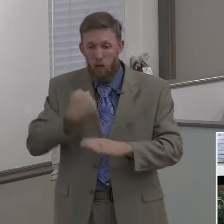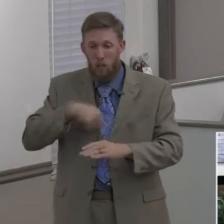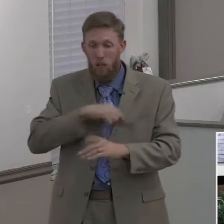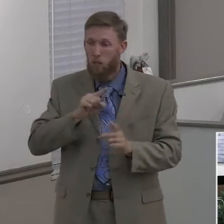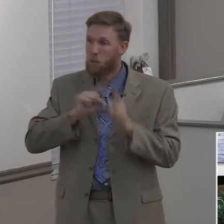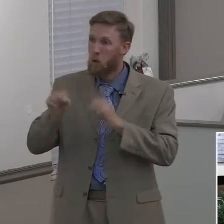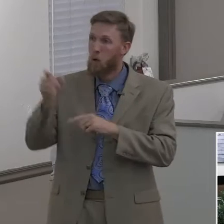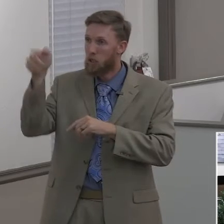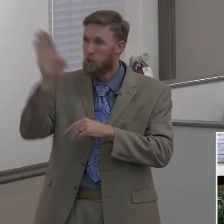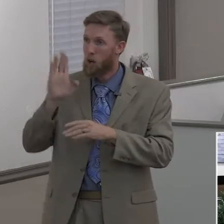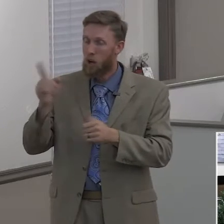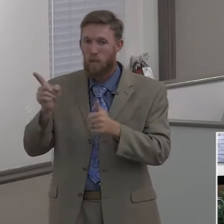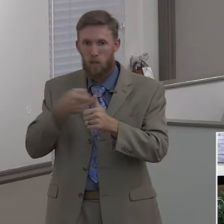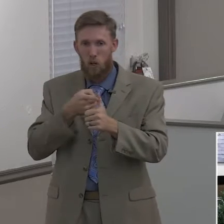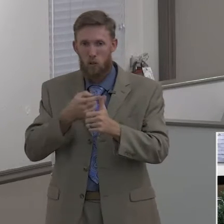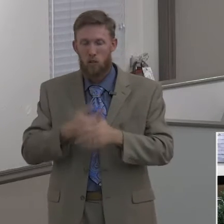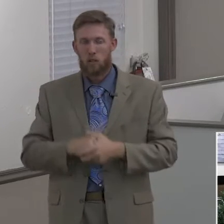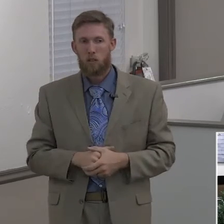first.